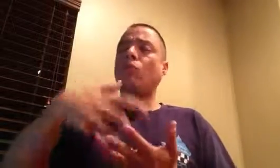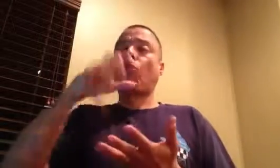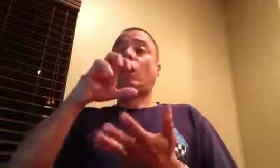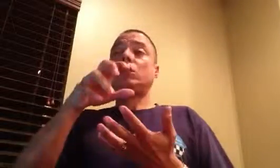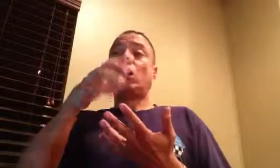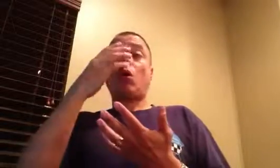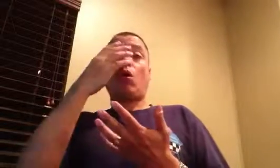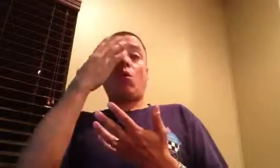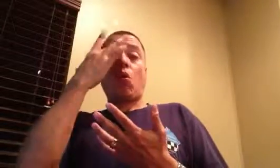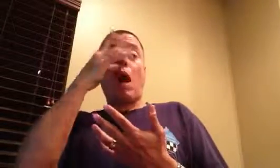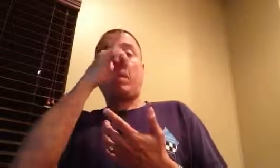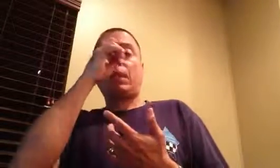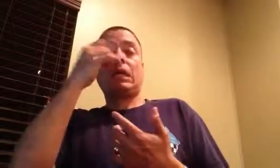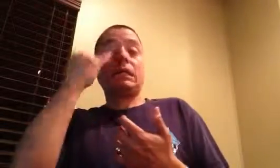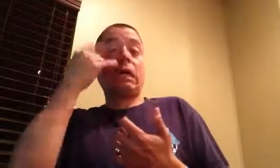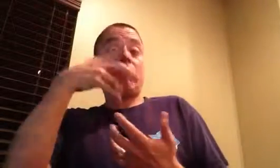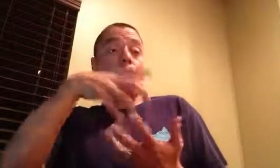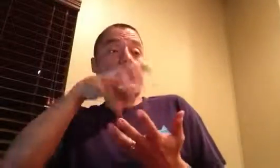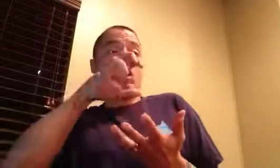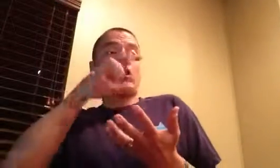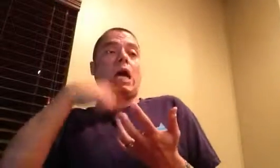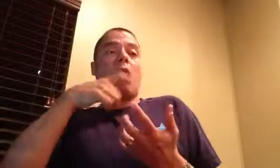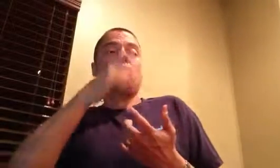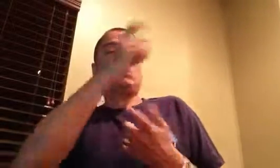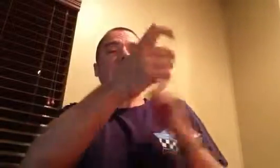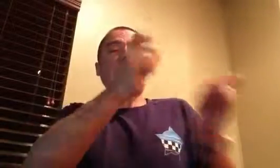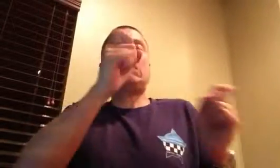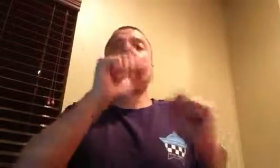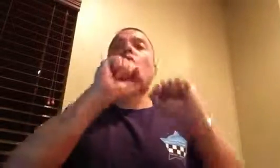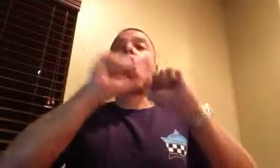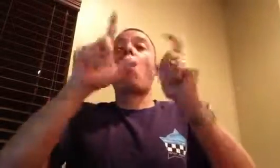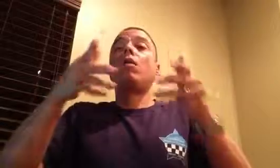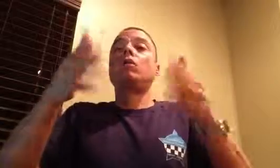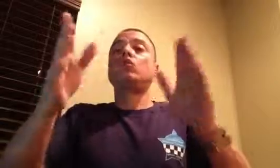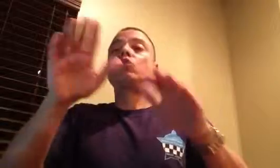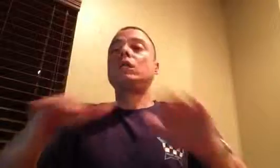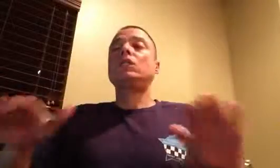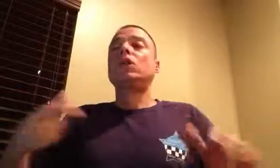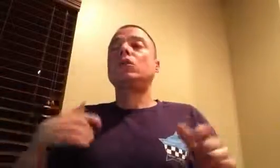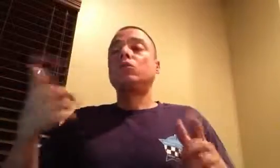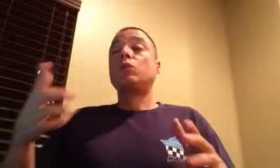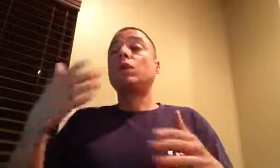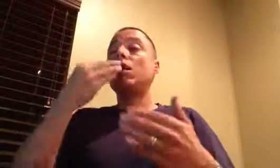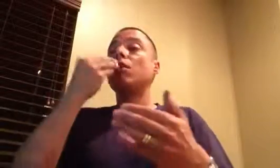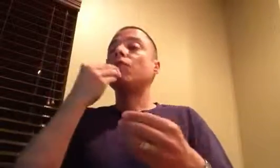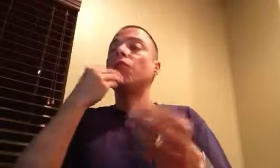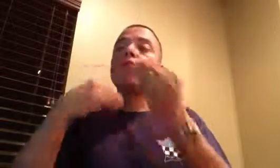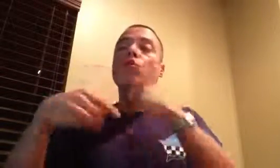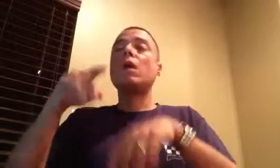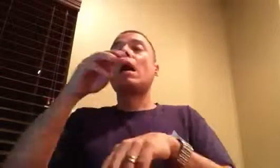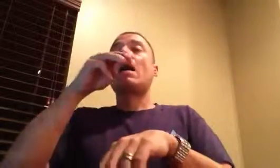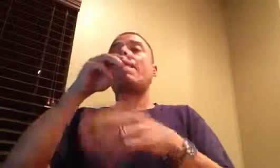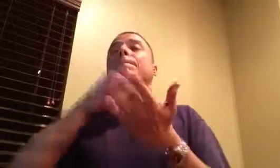children food, clothes, medicines, shelter, and love and affection. If a